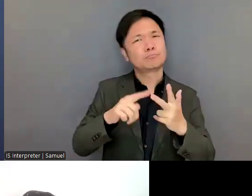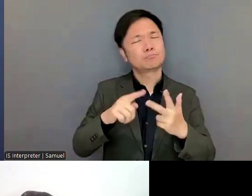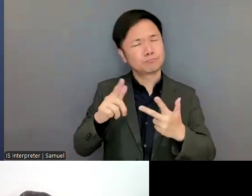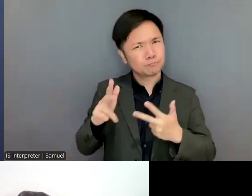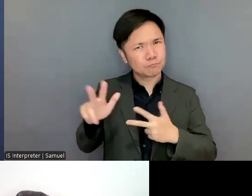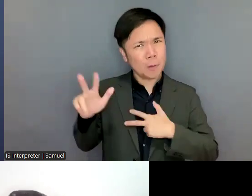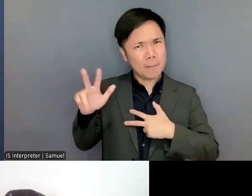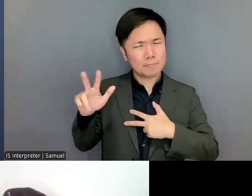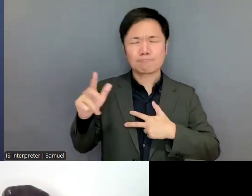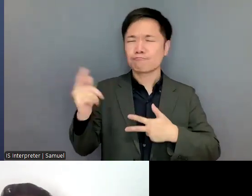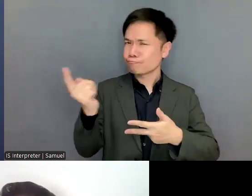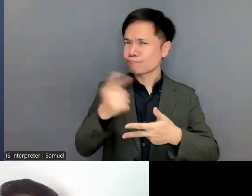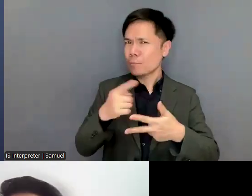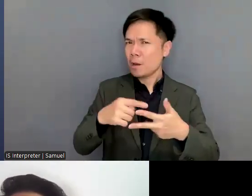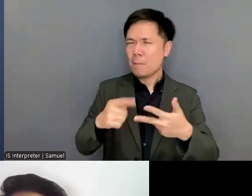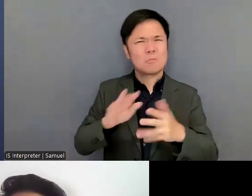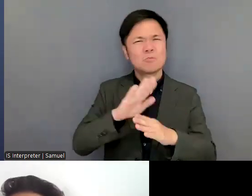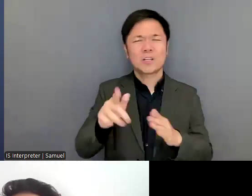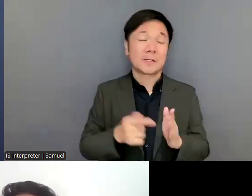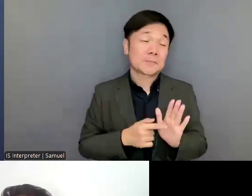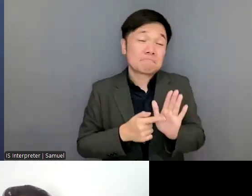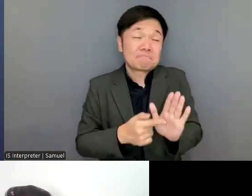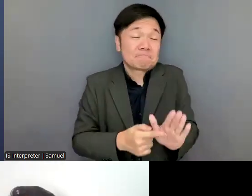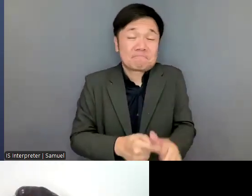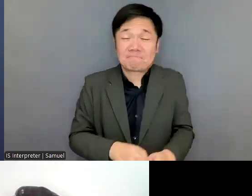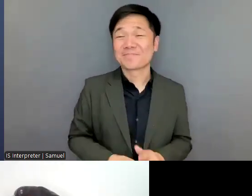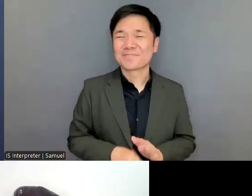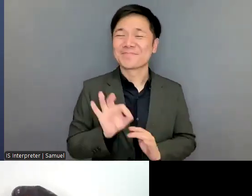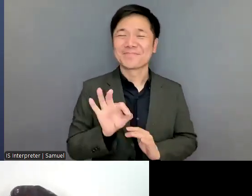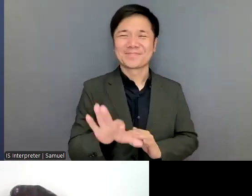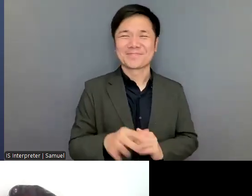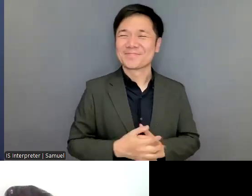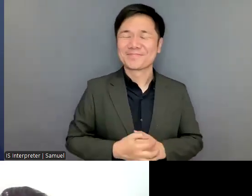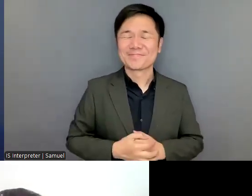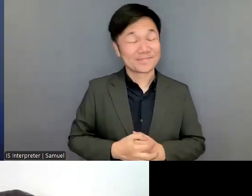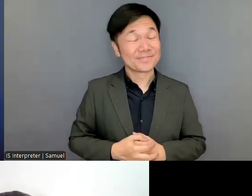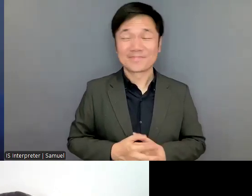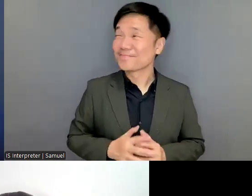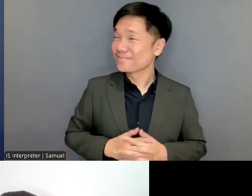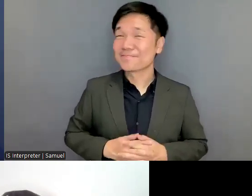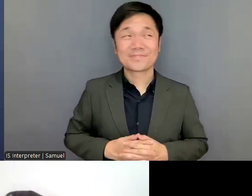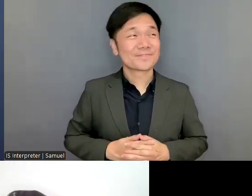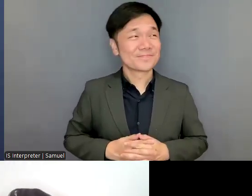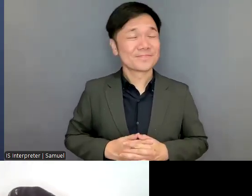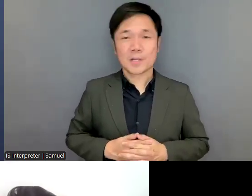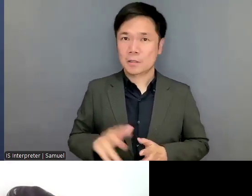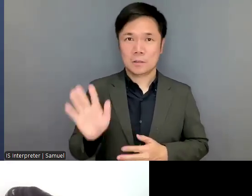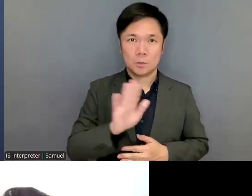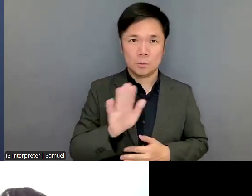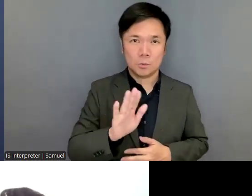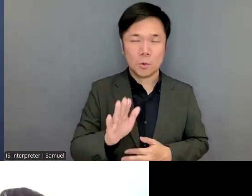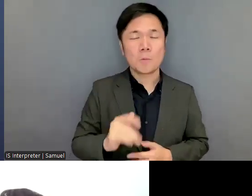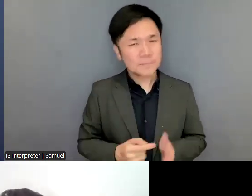they shouldn't be symbolic gestures. Lauren mentioned how we received a lot of